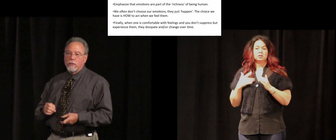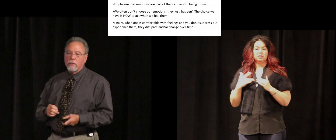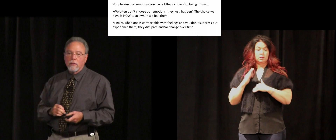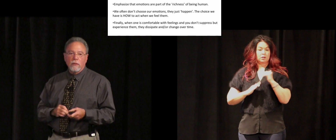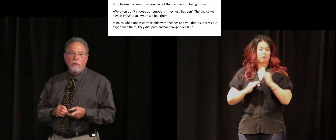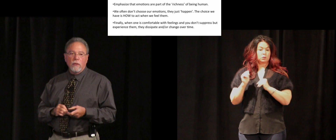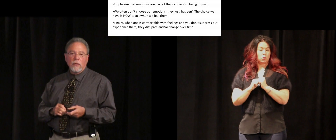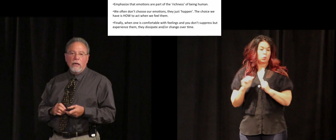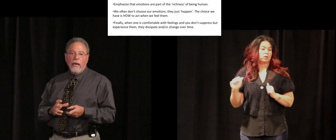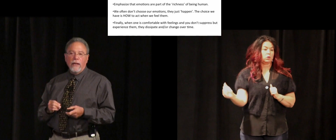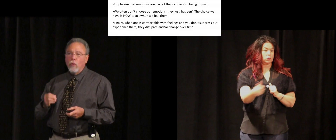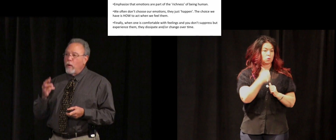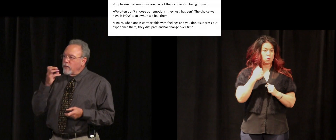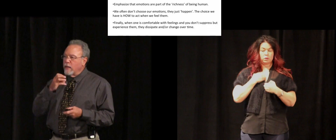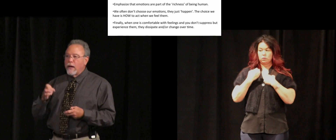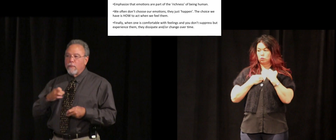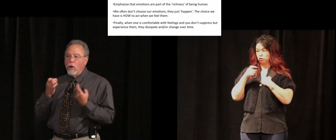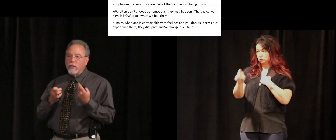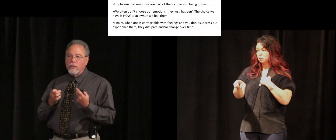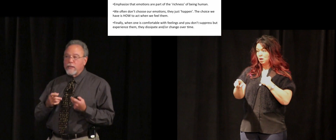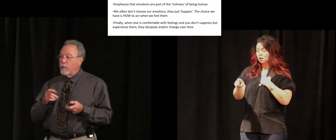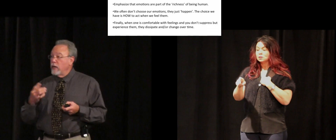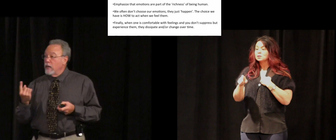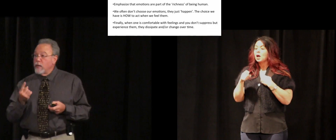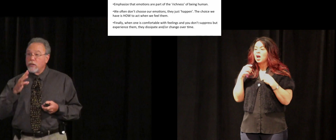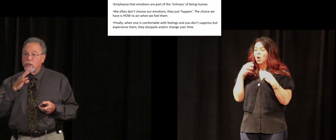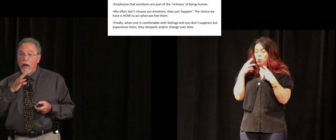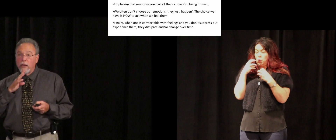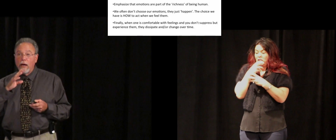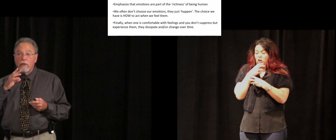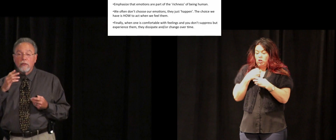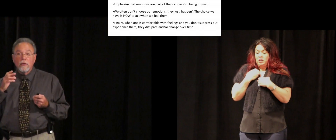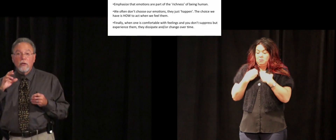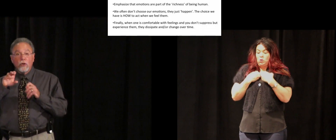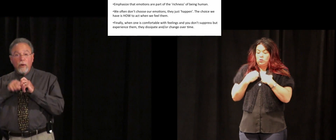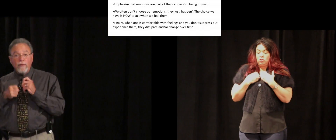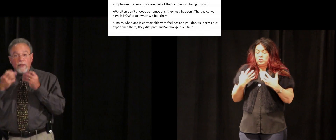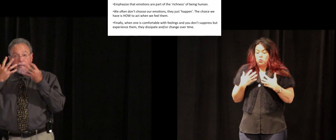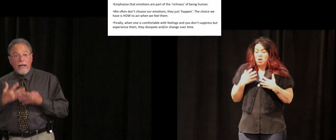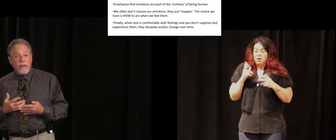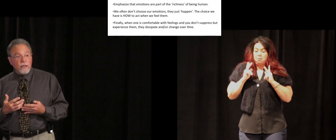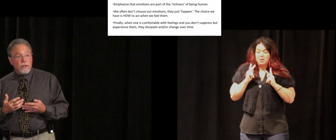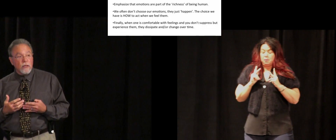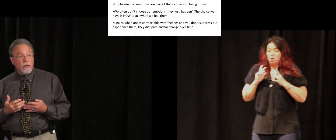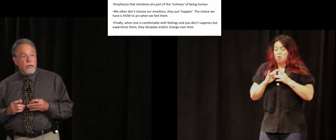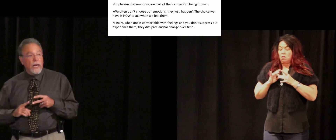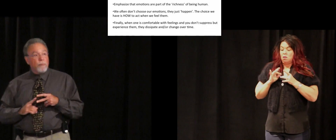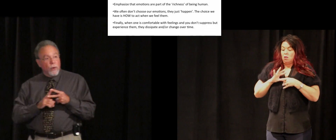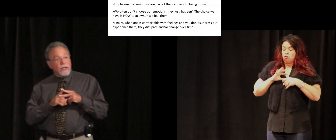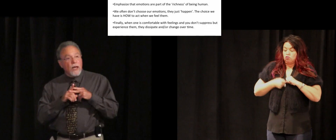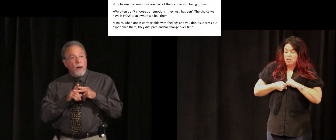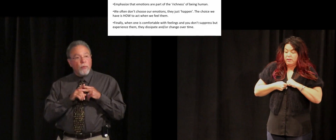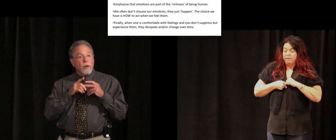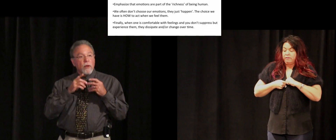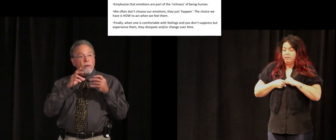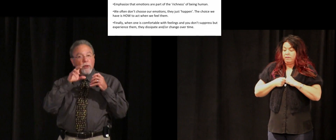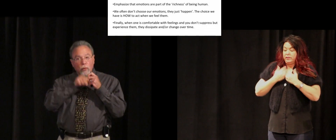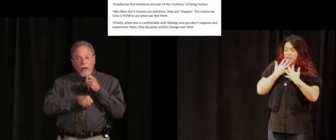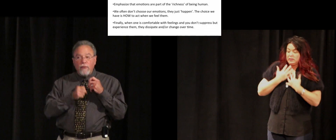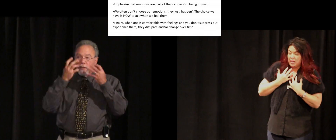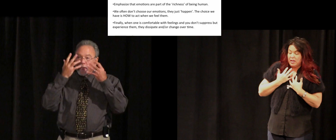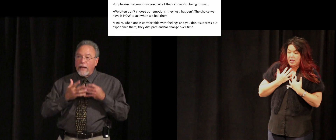Talk about your emotions with students. Talk about your relationships with your students. Talk about your struggles.